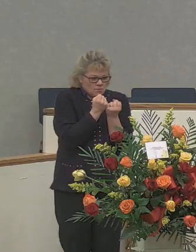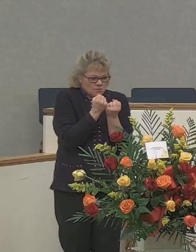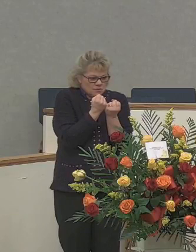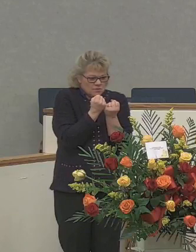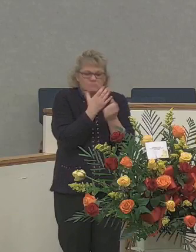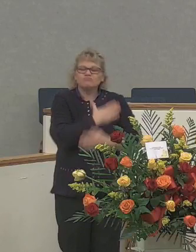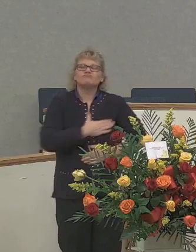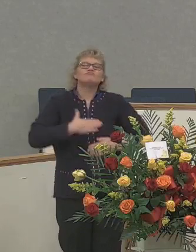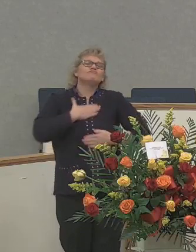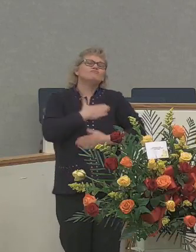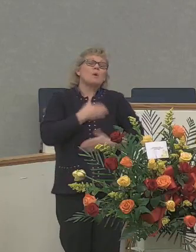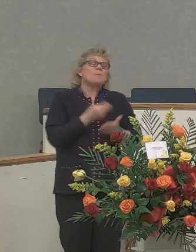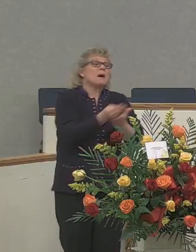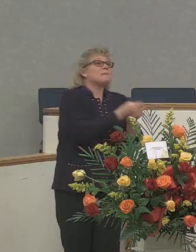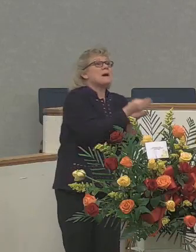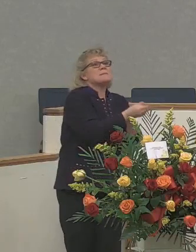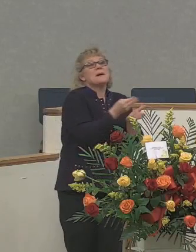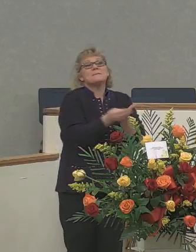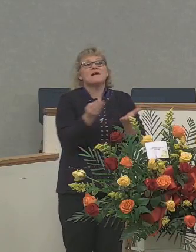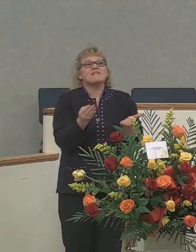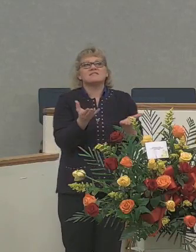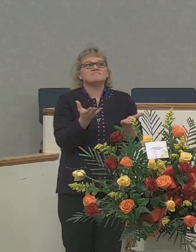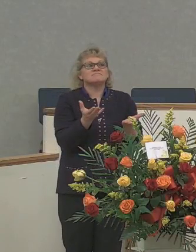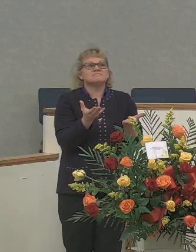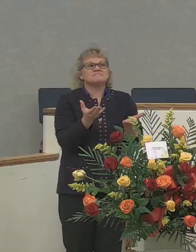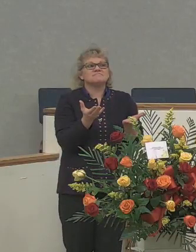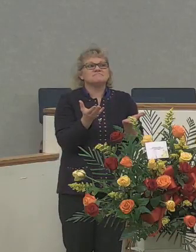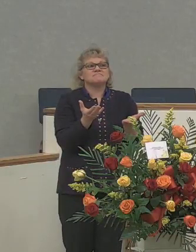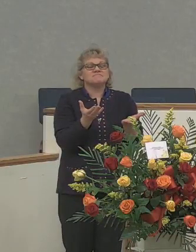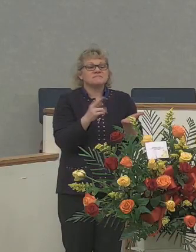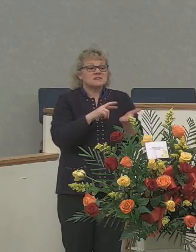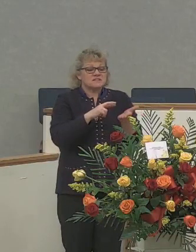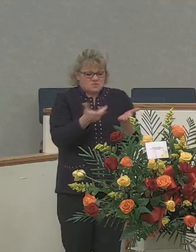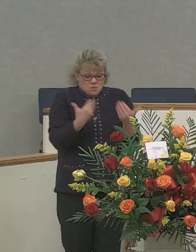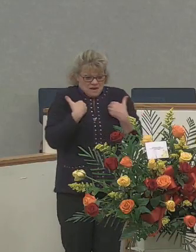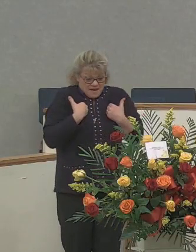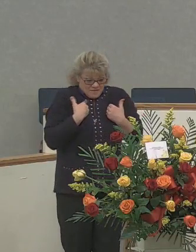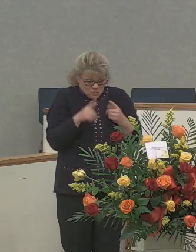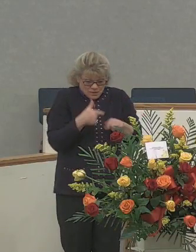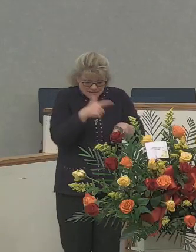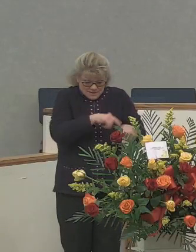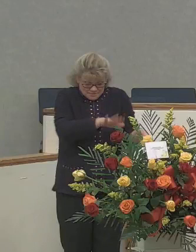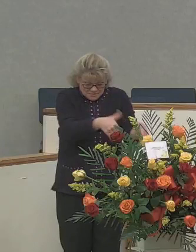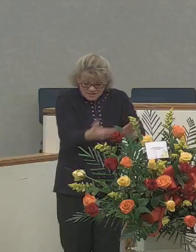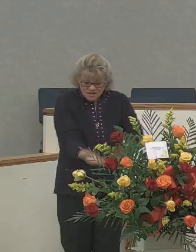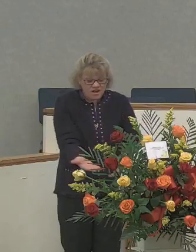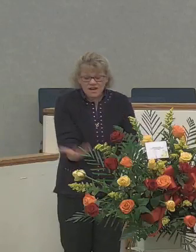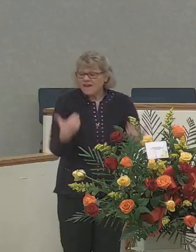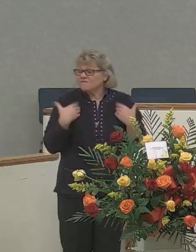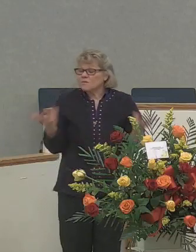all the pleasures your money can buy, but what will you have when it's your time to die?